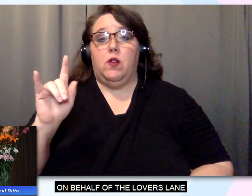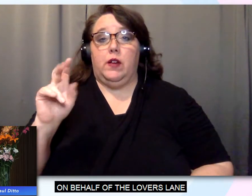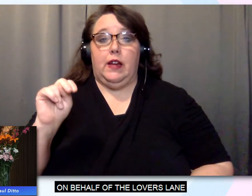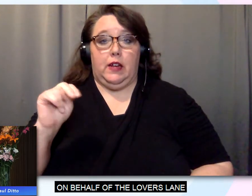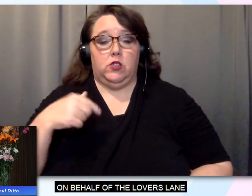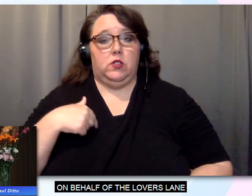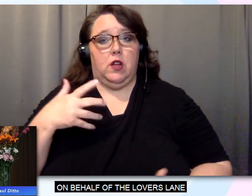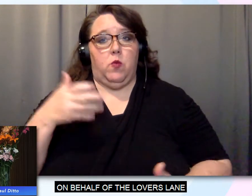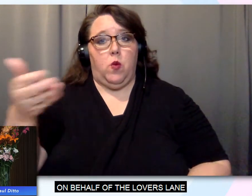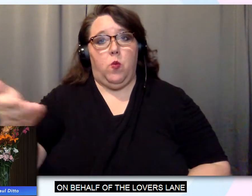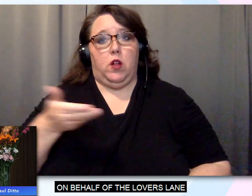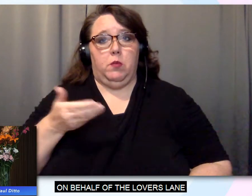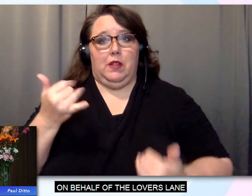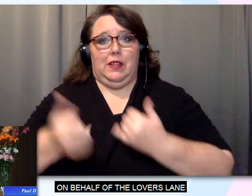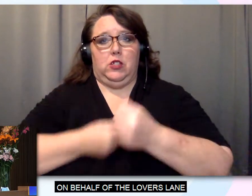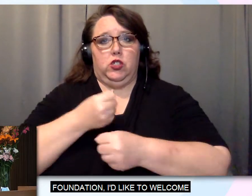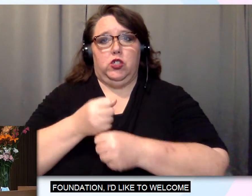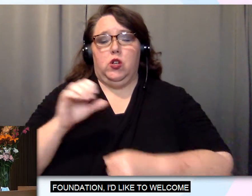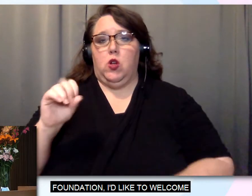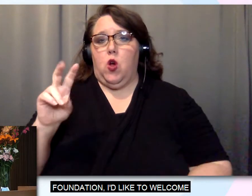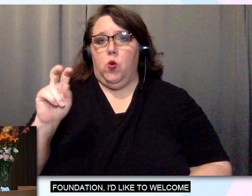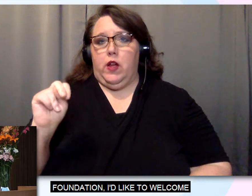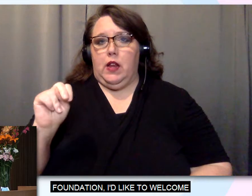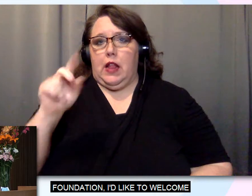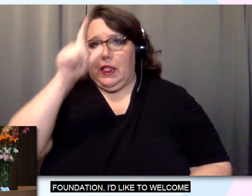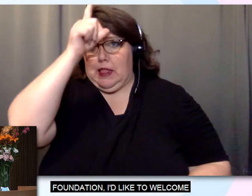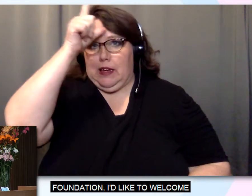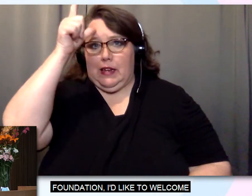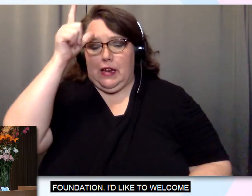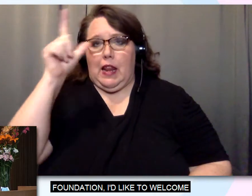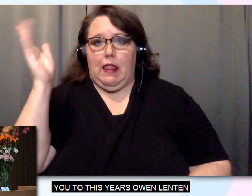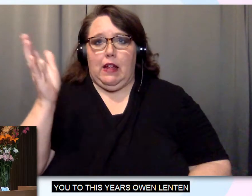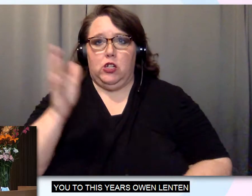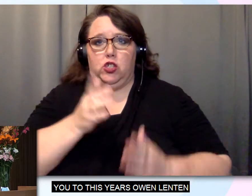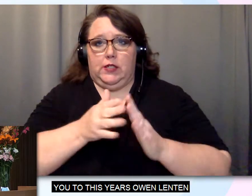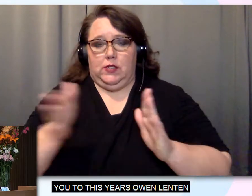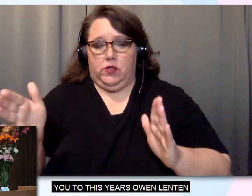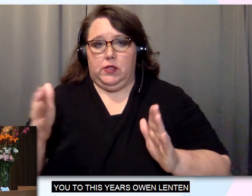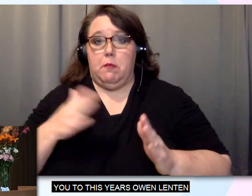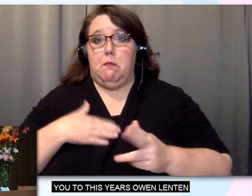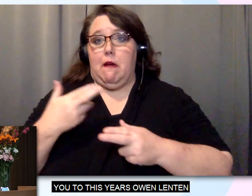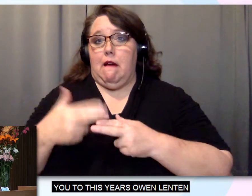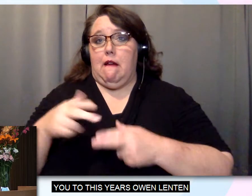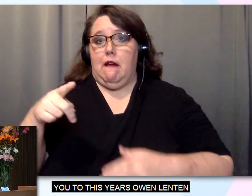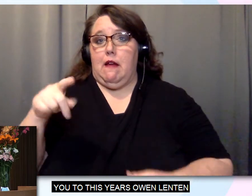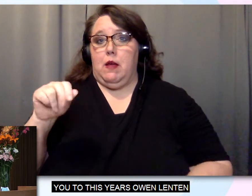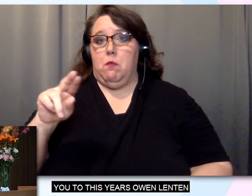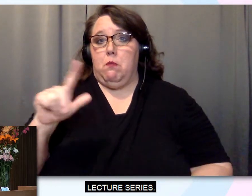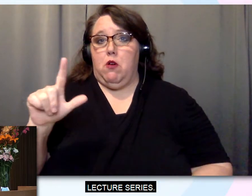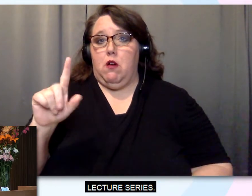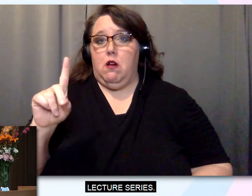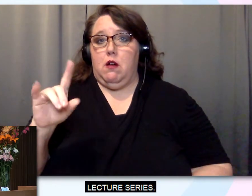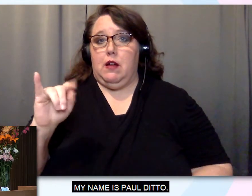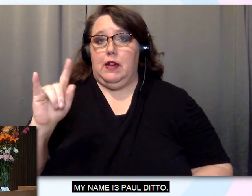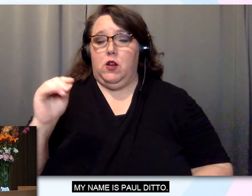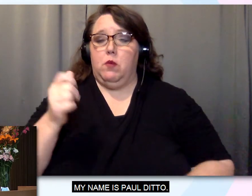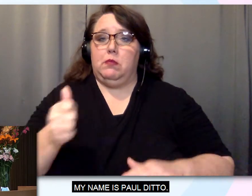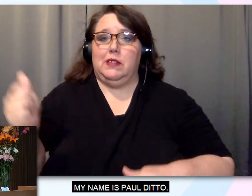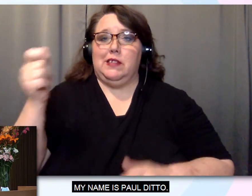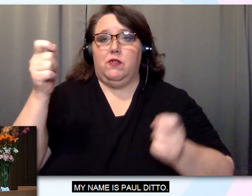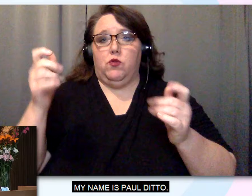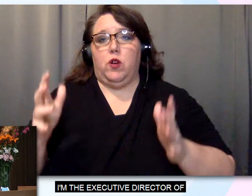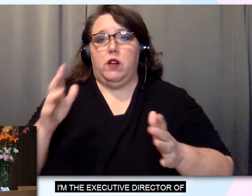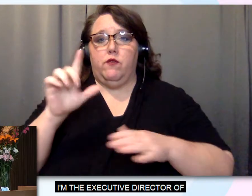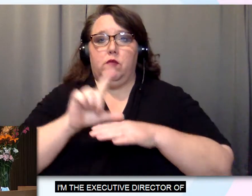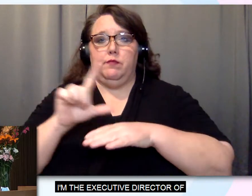Foundation, I'd like to welcome you to this year's Owen Lenten Lecture Series. My name is Paul Ditto. I'm the Executive Director